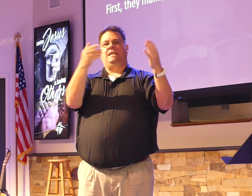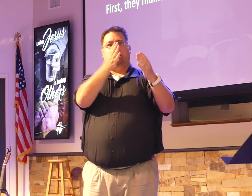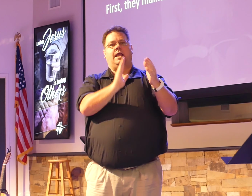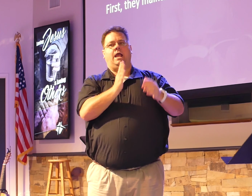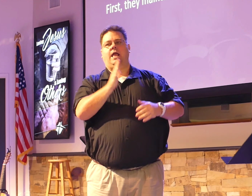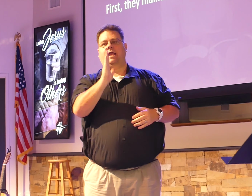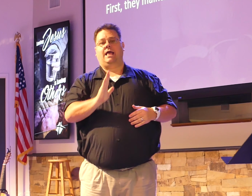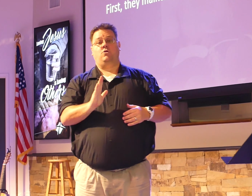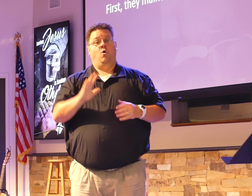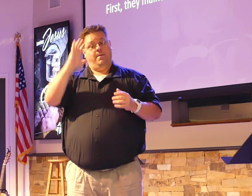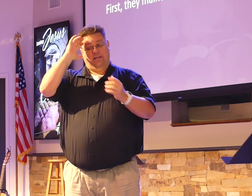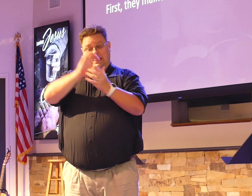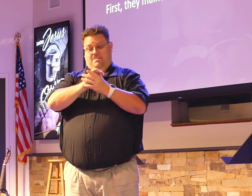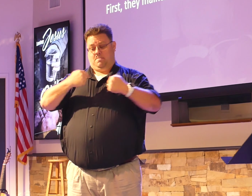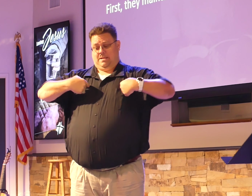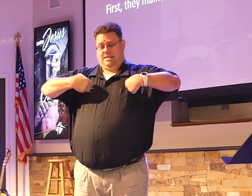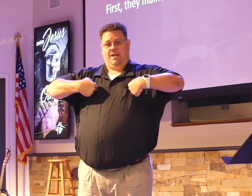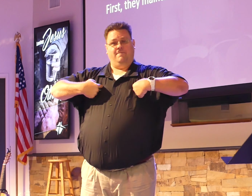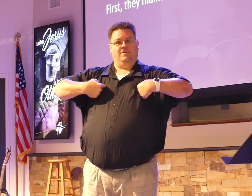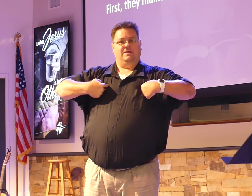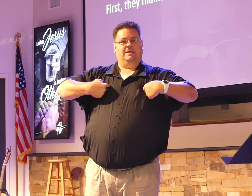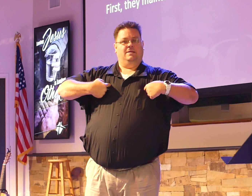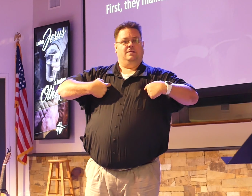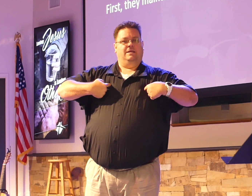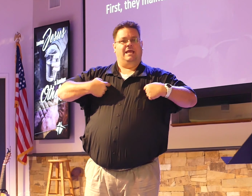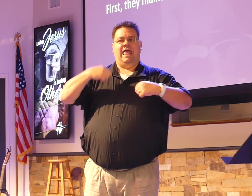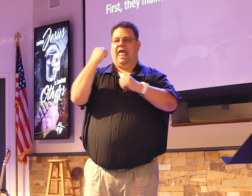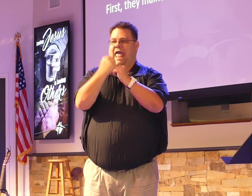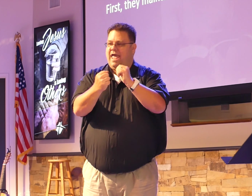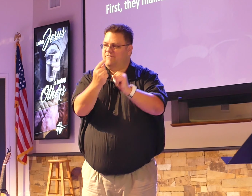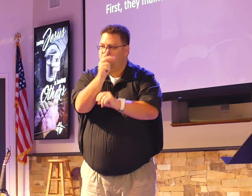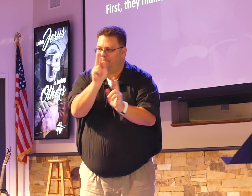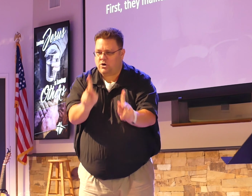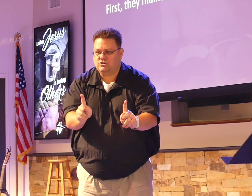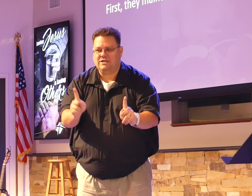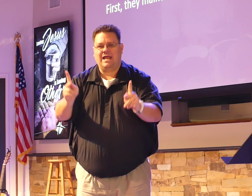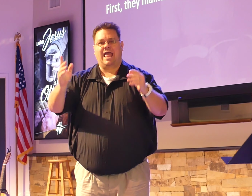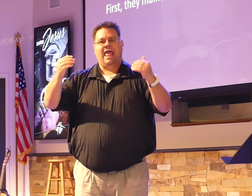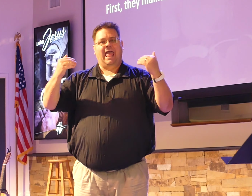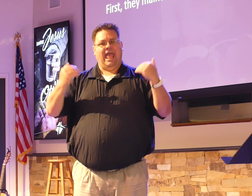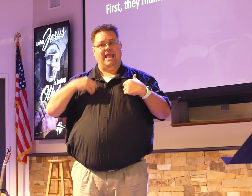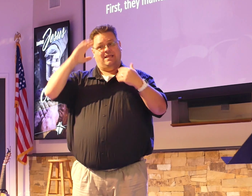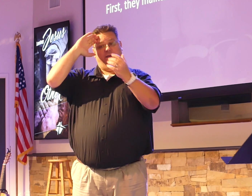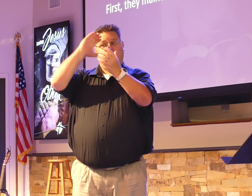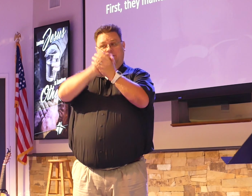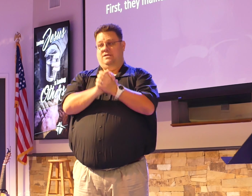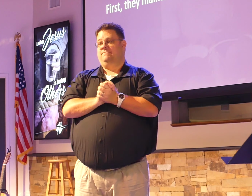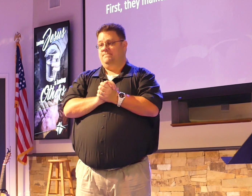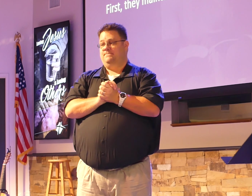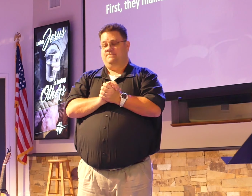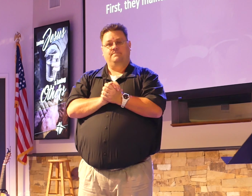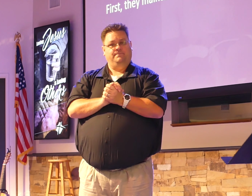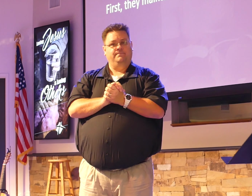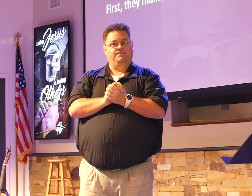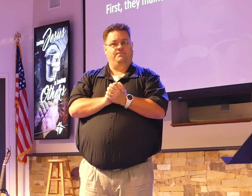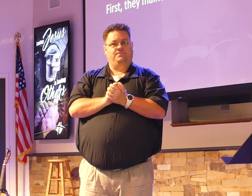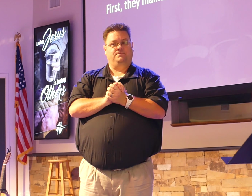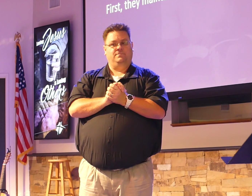me. I believe in myself. You know? Everybody has a belief system. A doctrine.